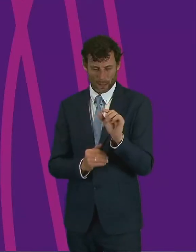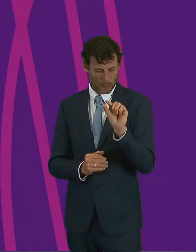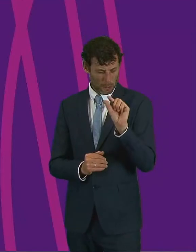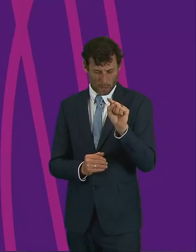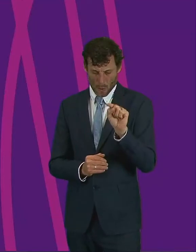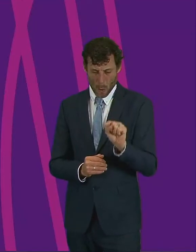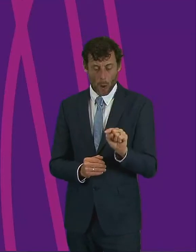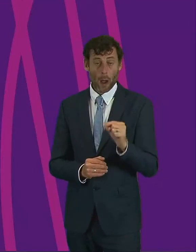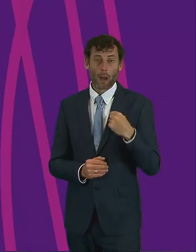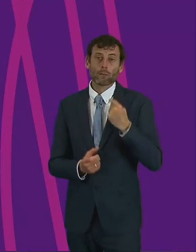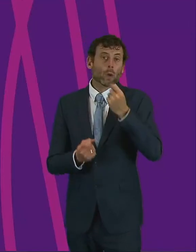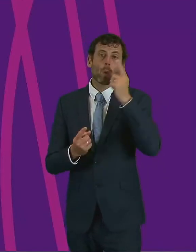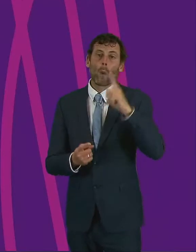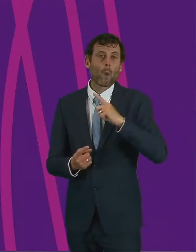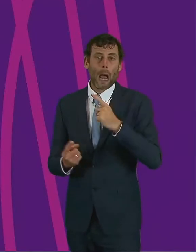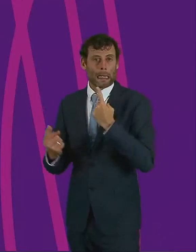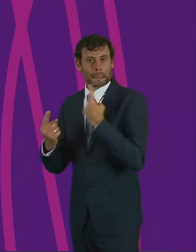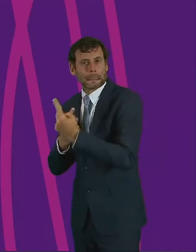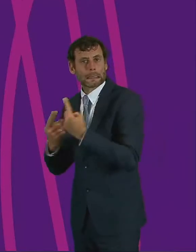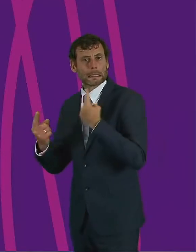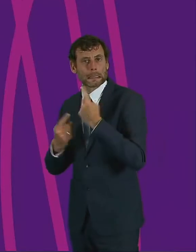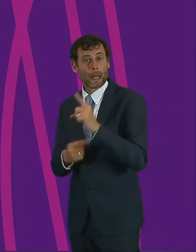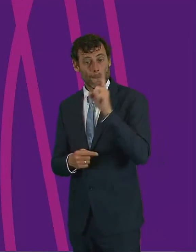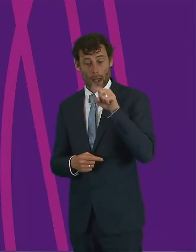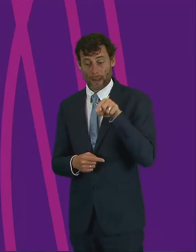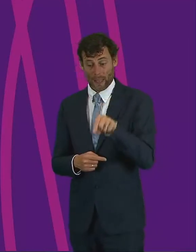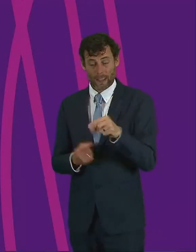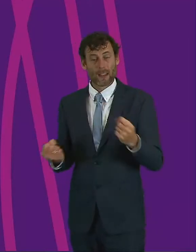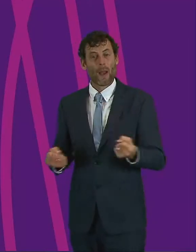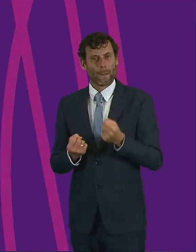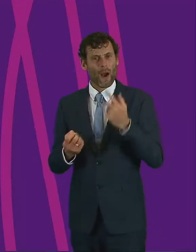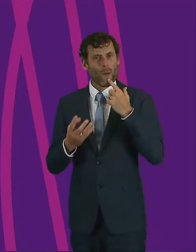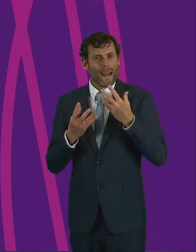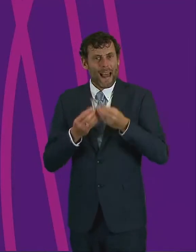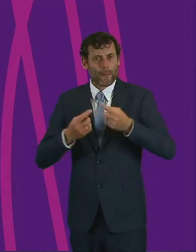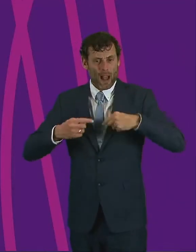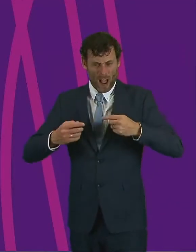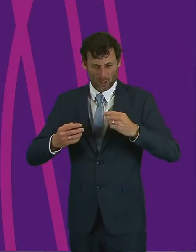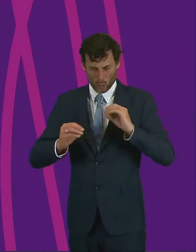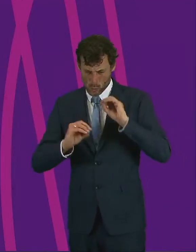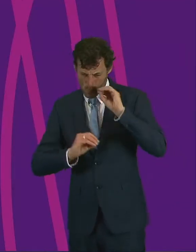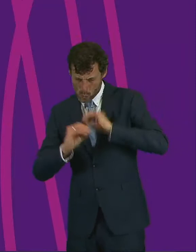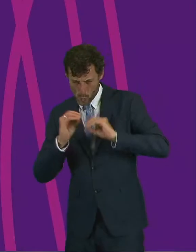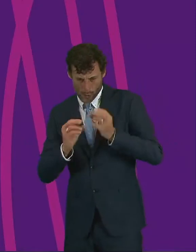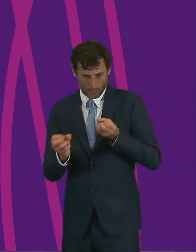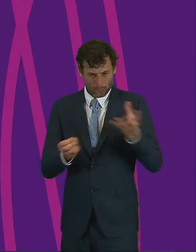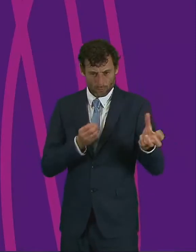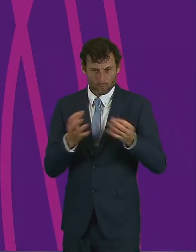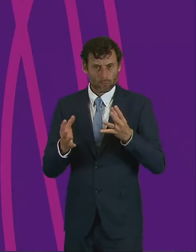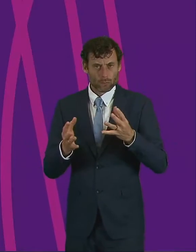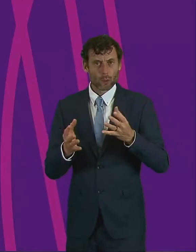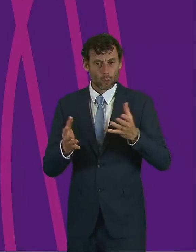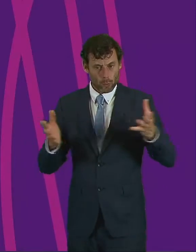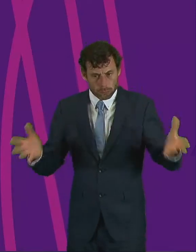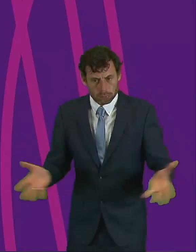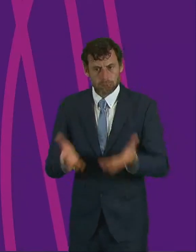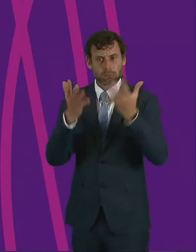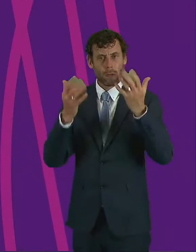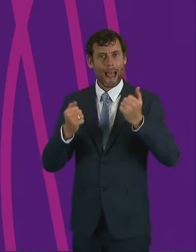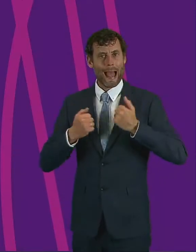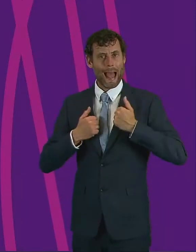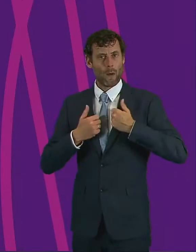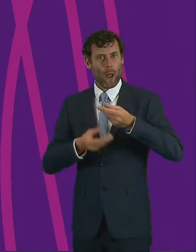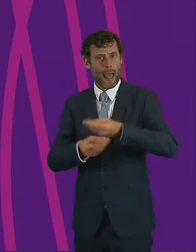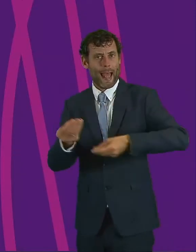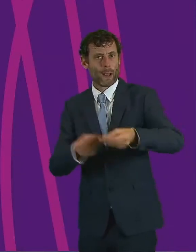would ease some of the immense pressures on our budget and give us more tools to kickstart our recovery. It's also essential that